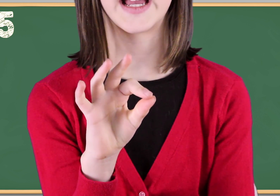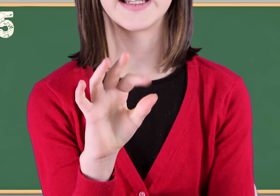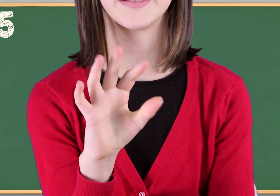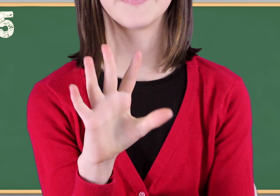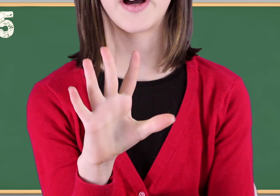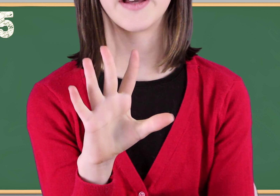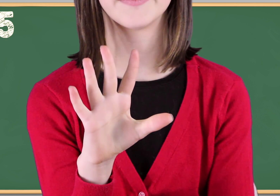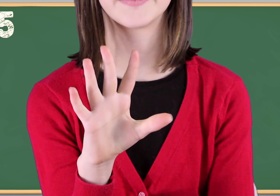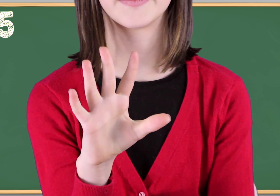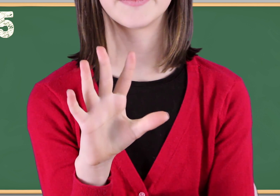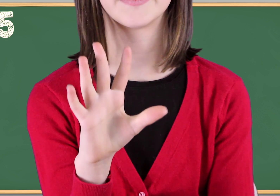95,